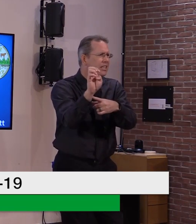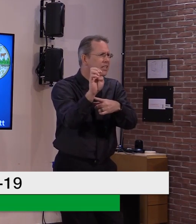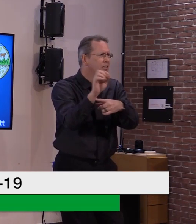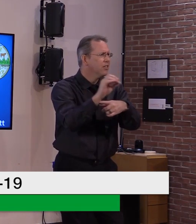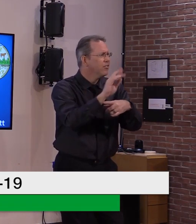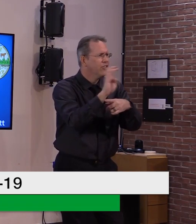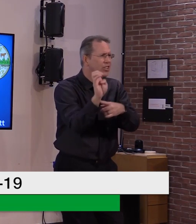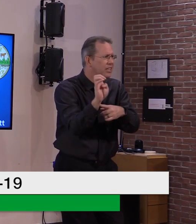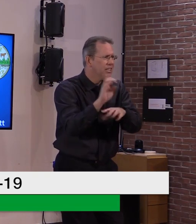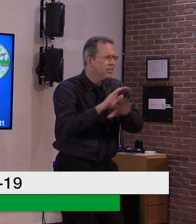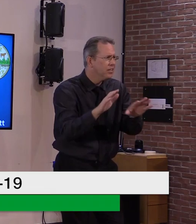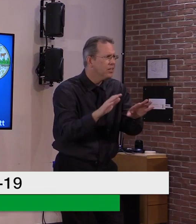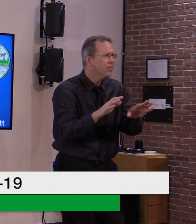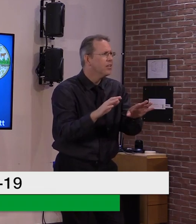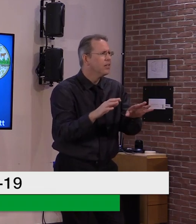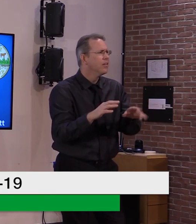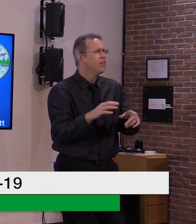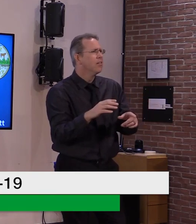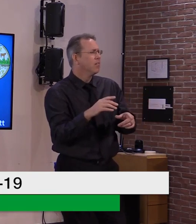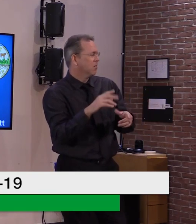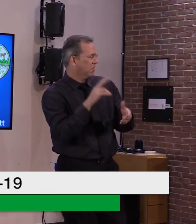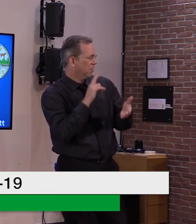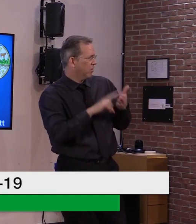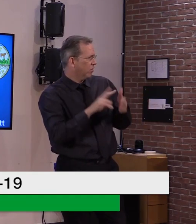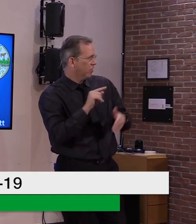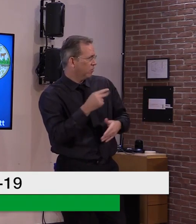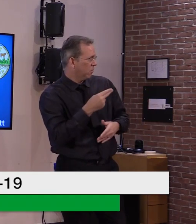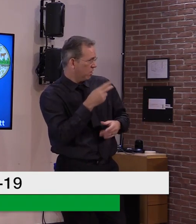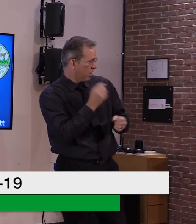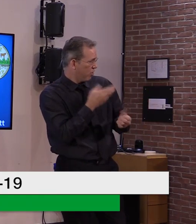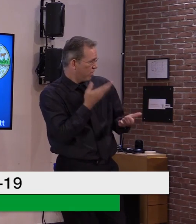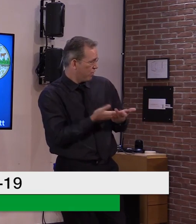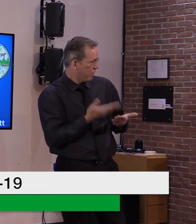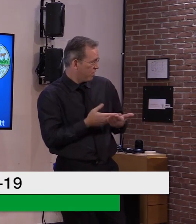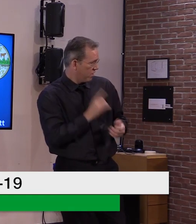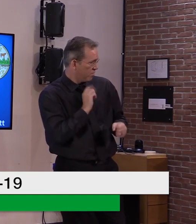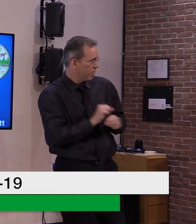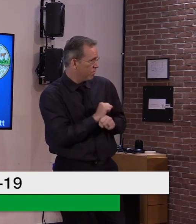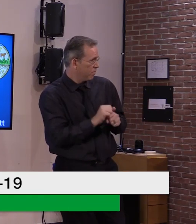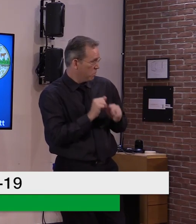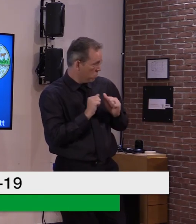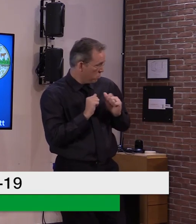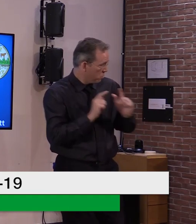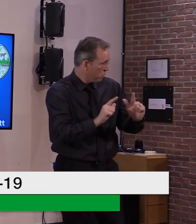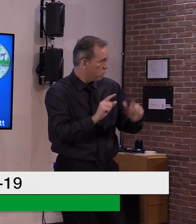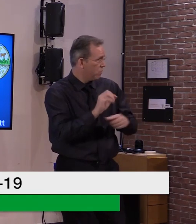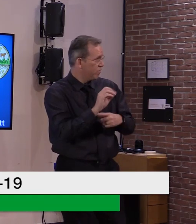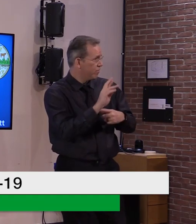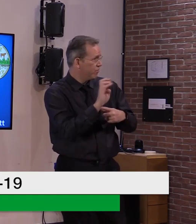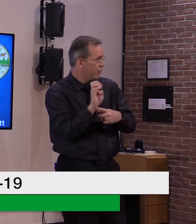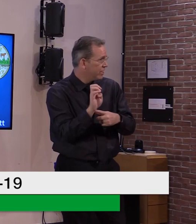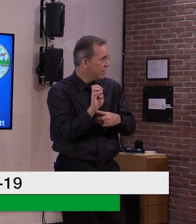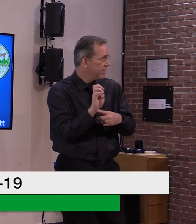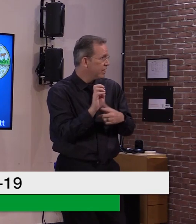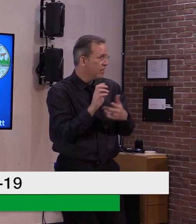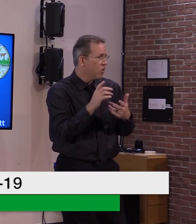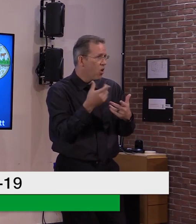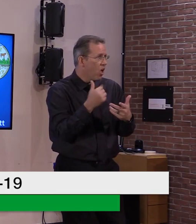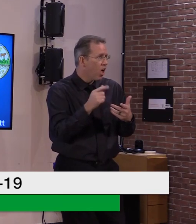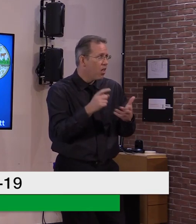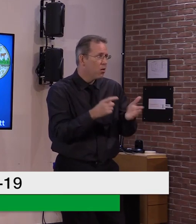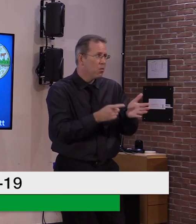sites for on-demand testing which are fairly substantial there has been no